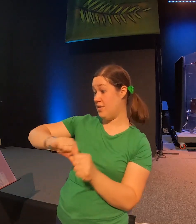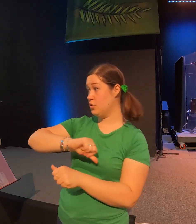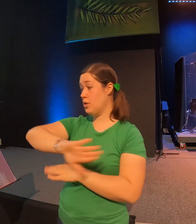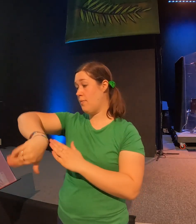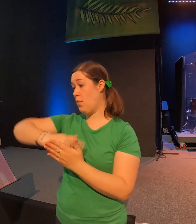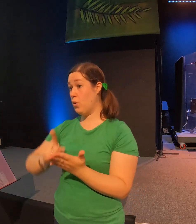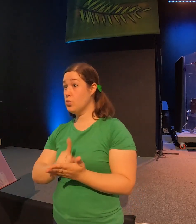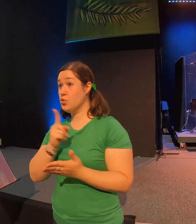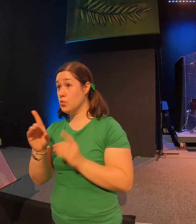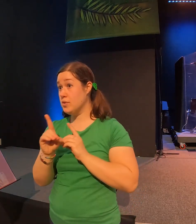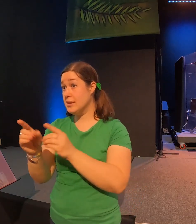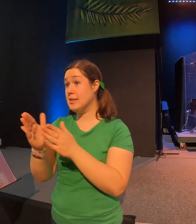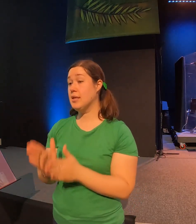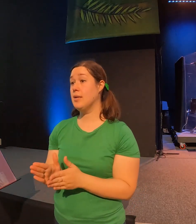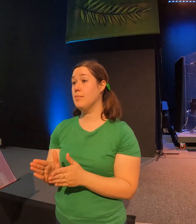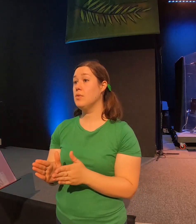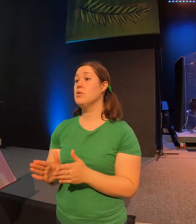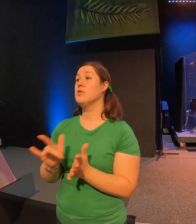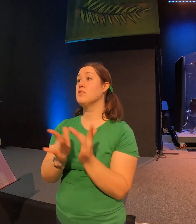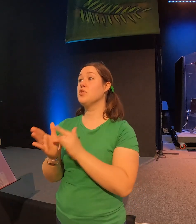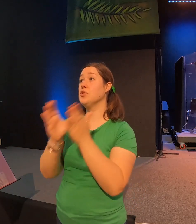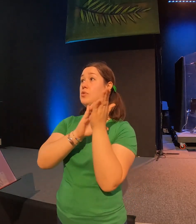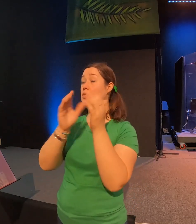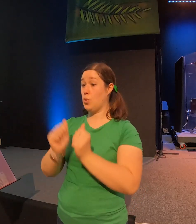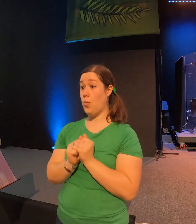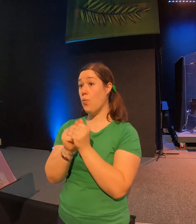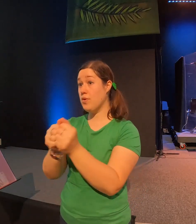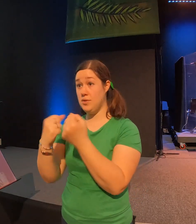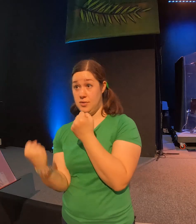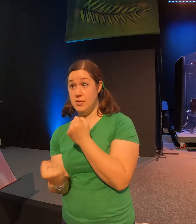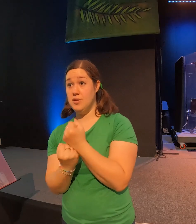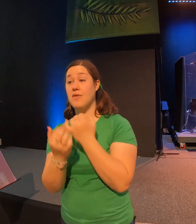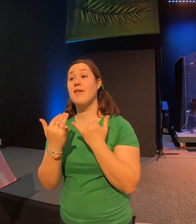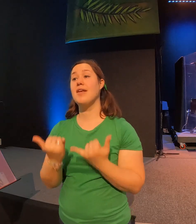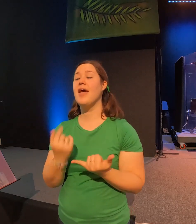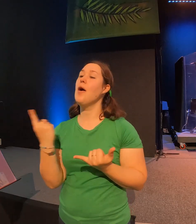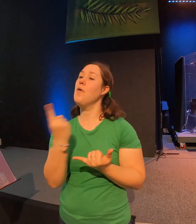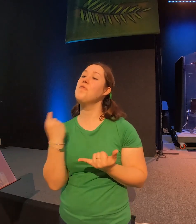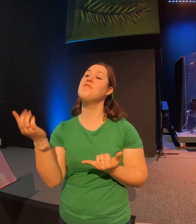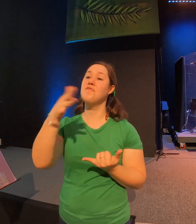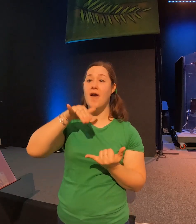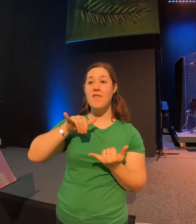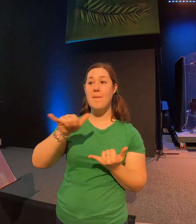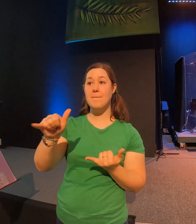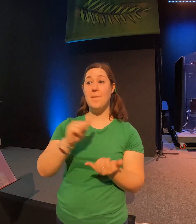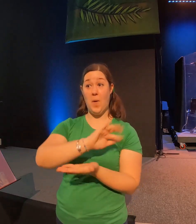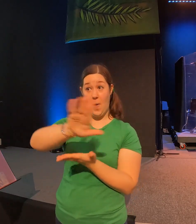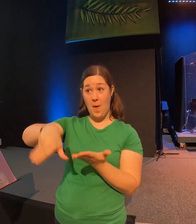disciples of Jesus Christ go with you and sustain you both now and forevermore. Amen.